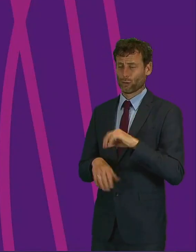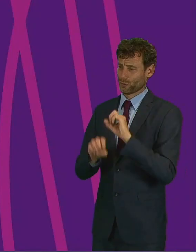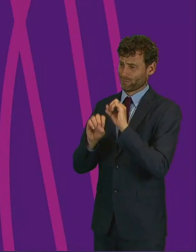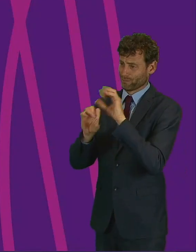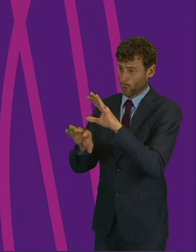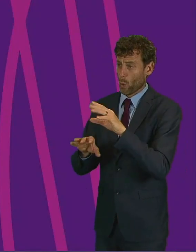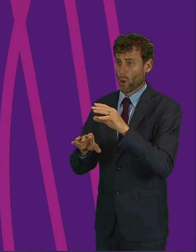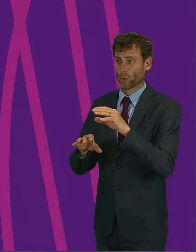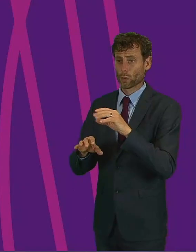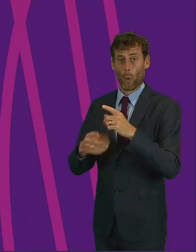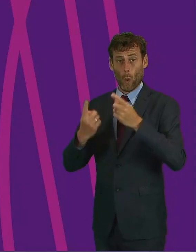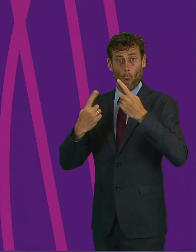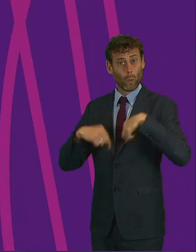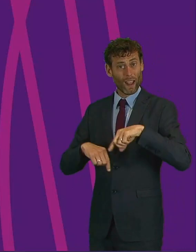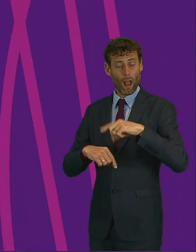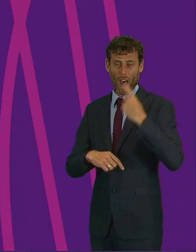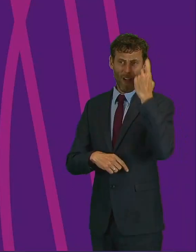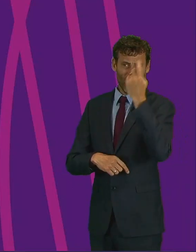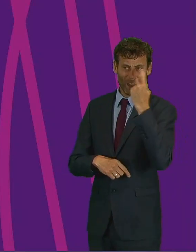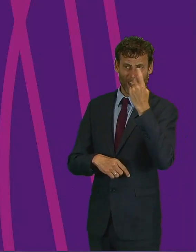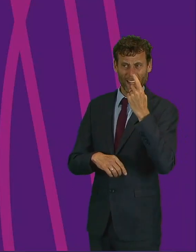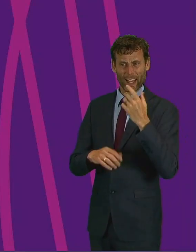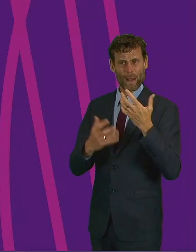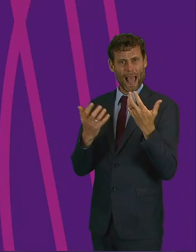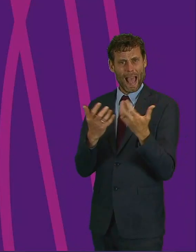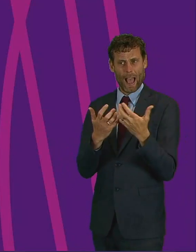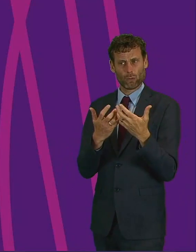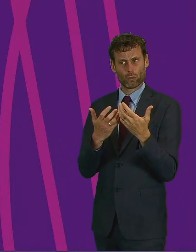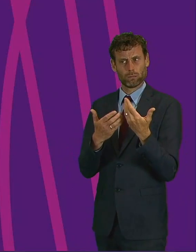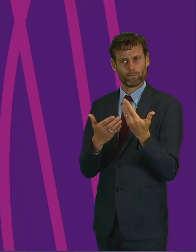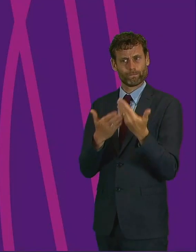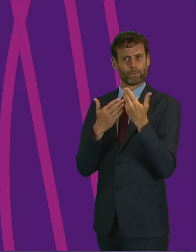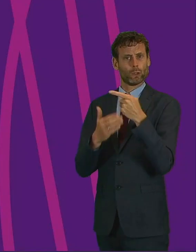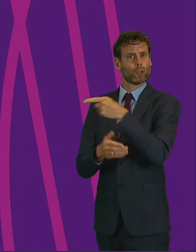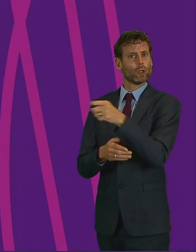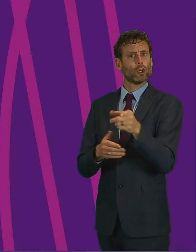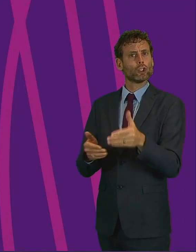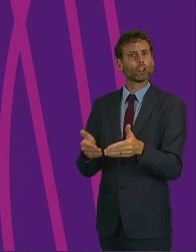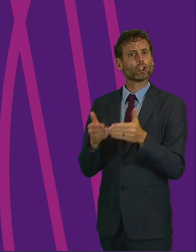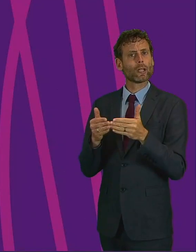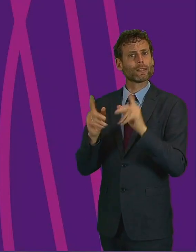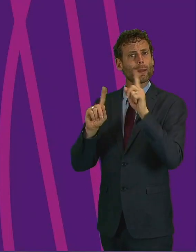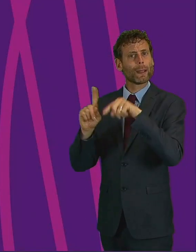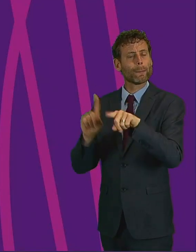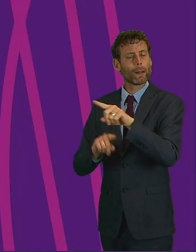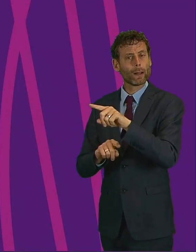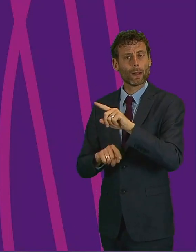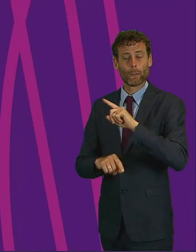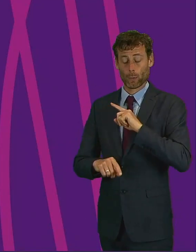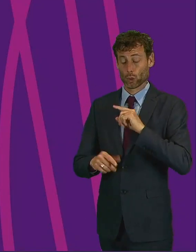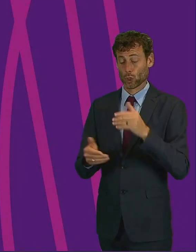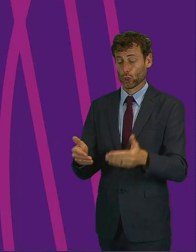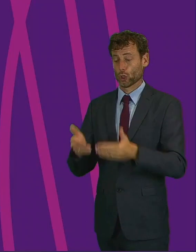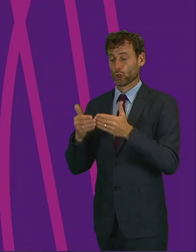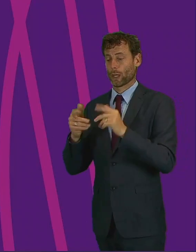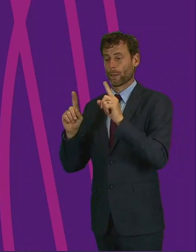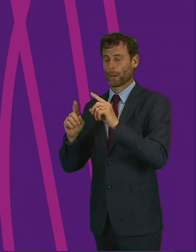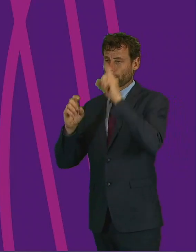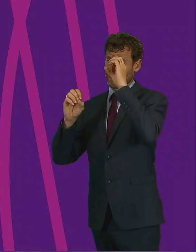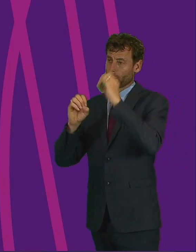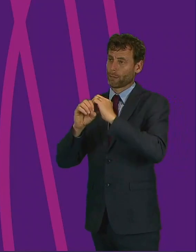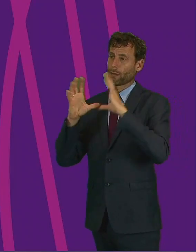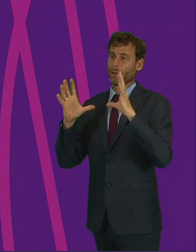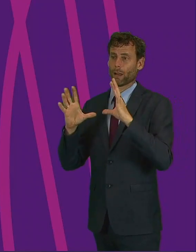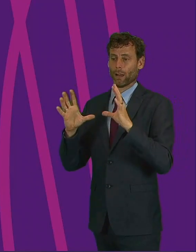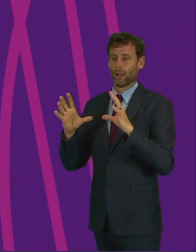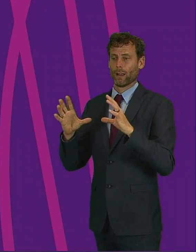we are thinking through the issues that shielded people face in all of their complexity, because we talk about shielded people sometimes as if they are a